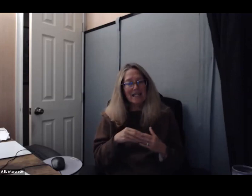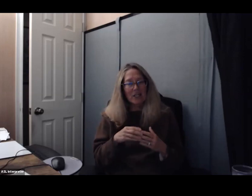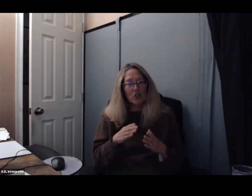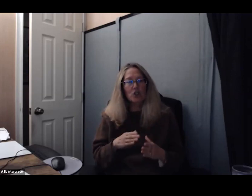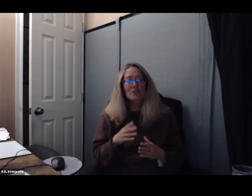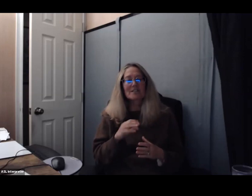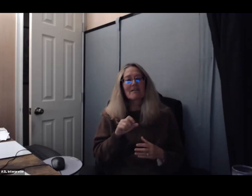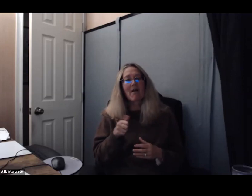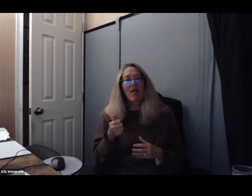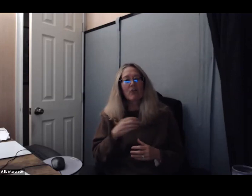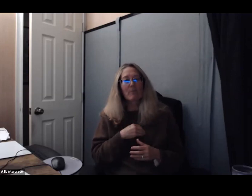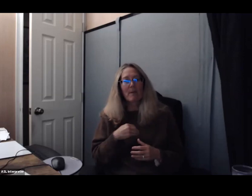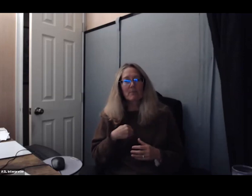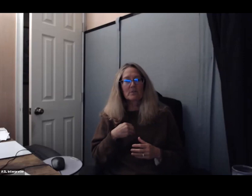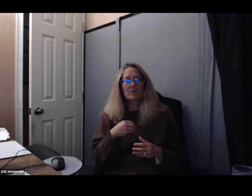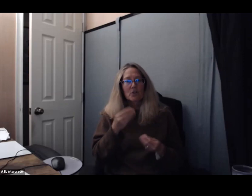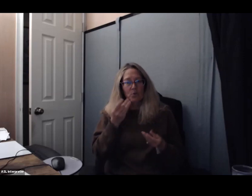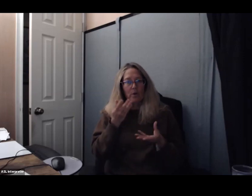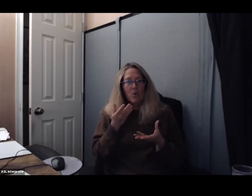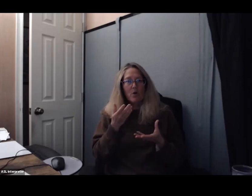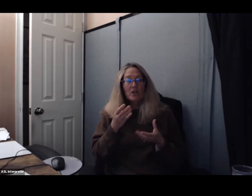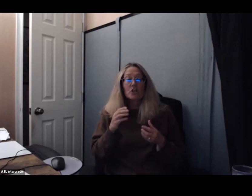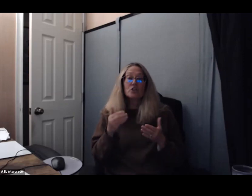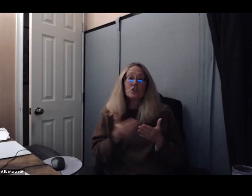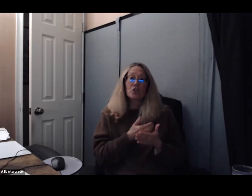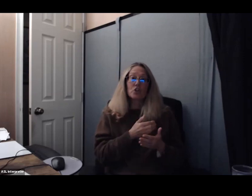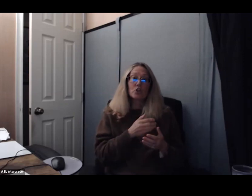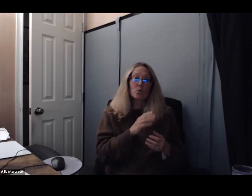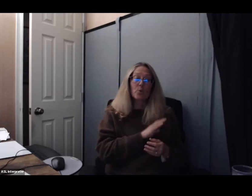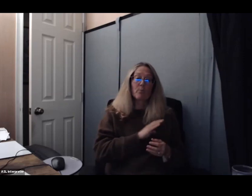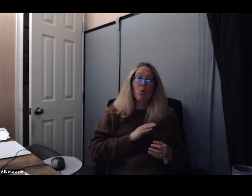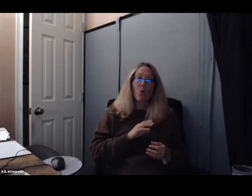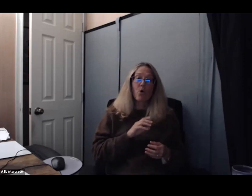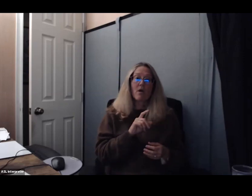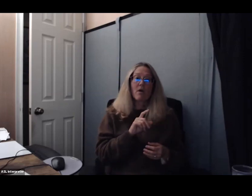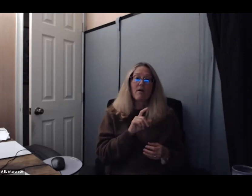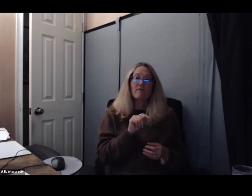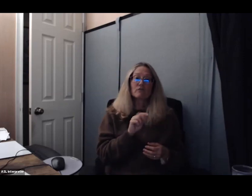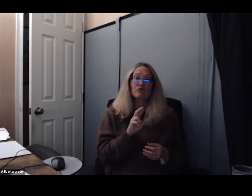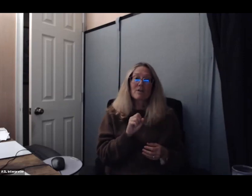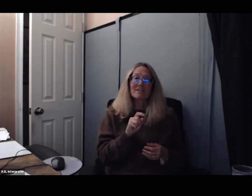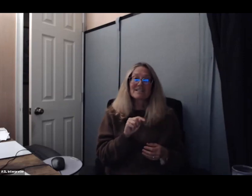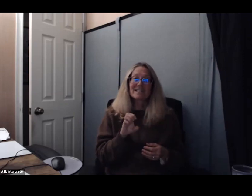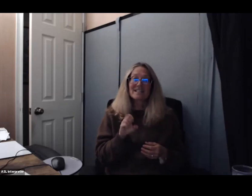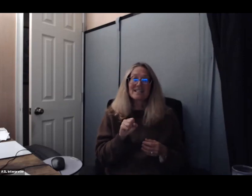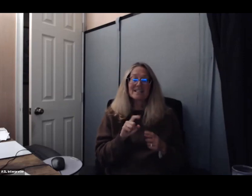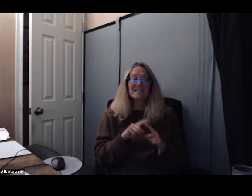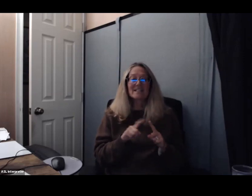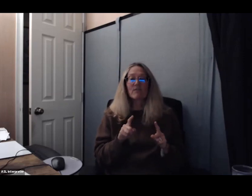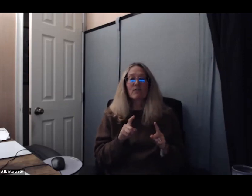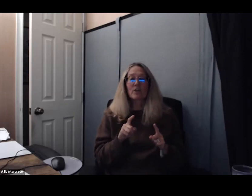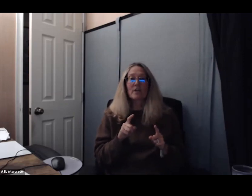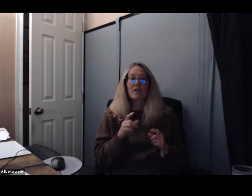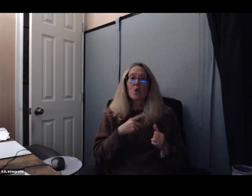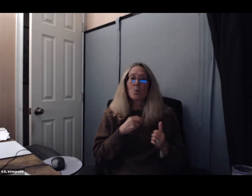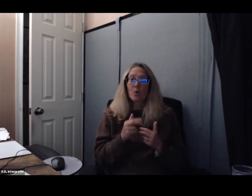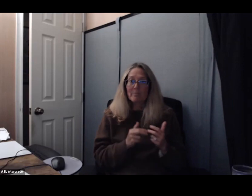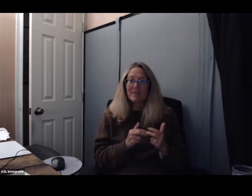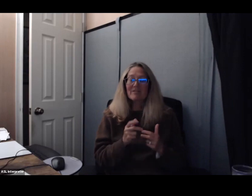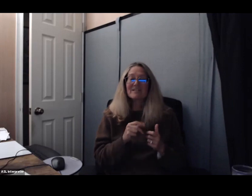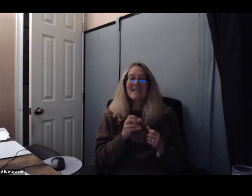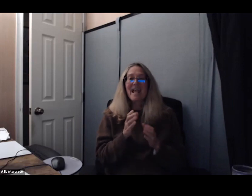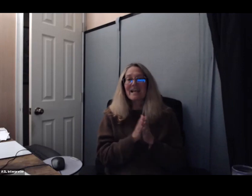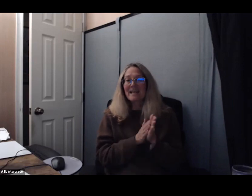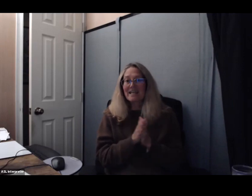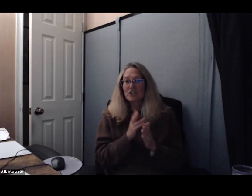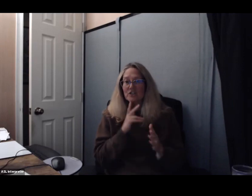others. Really reported back to our new board trustees, and it shows a lot of the coherence that we're building and a lot of the great initiatives